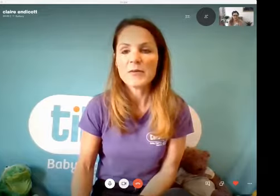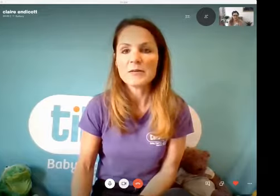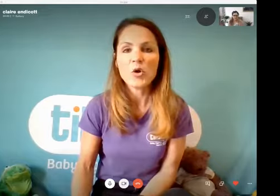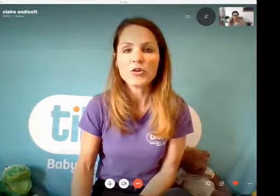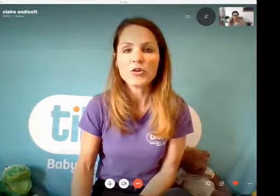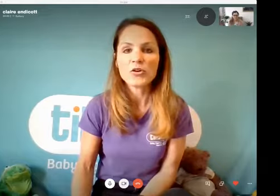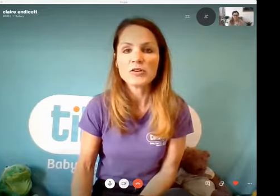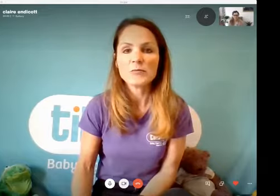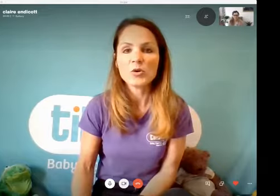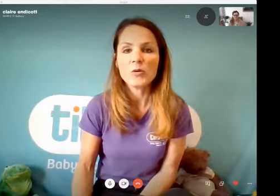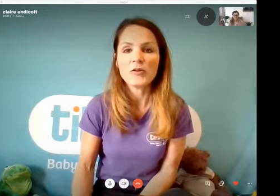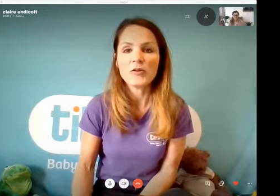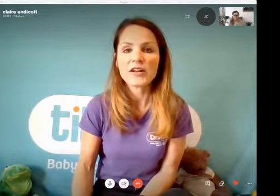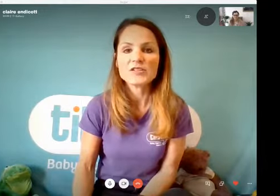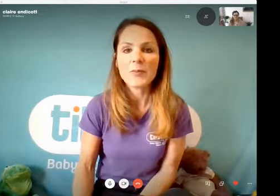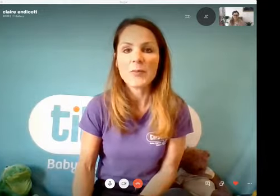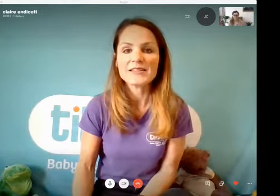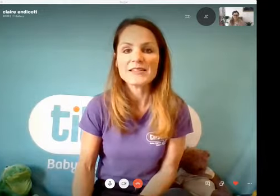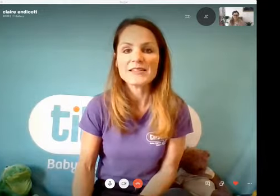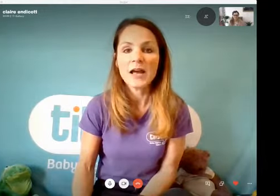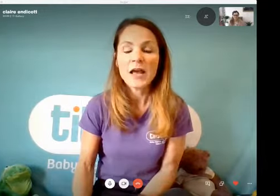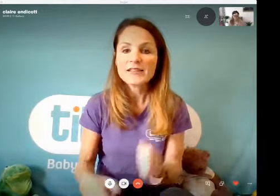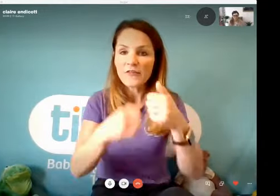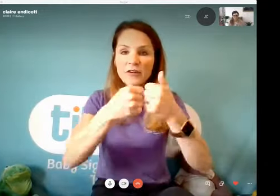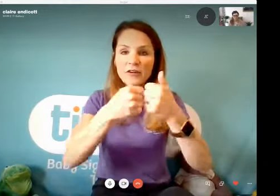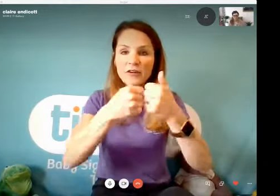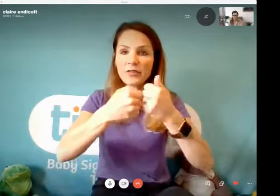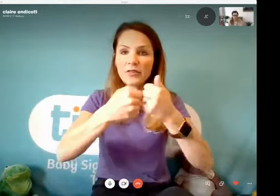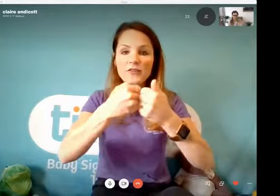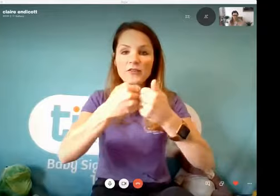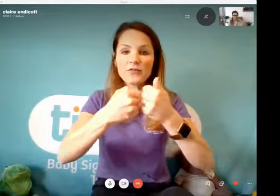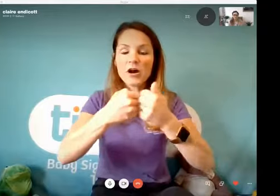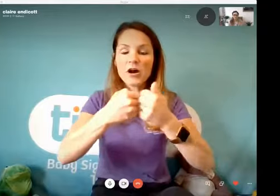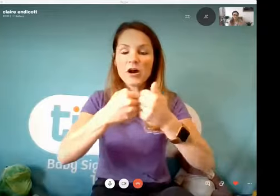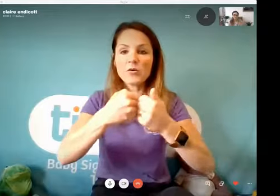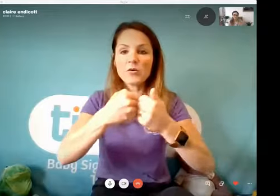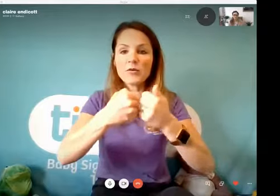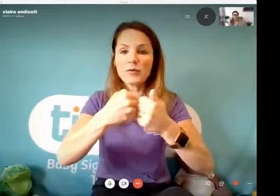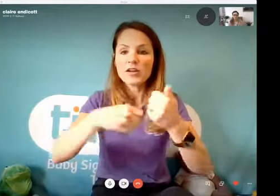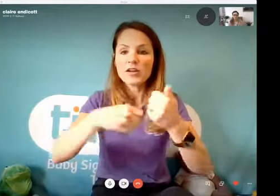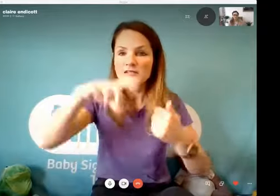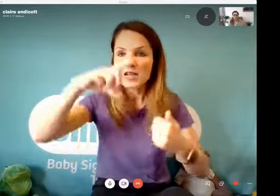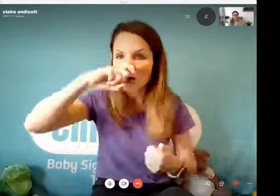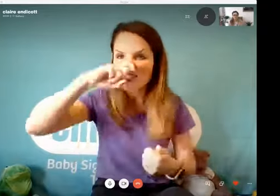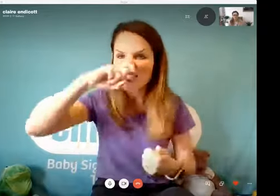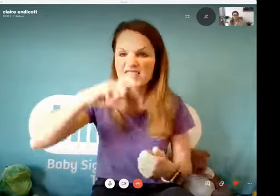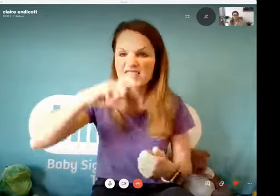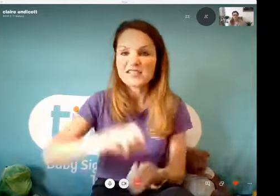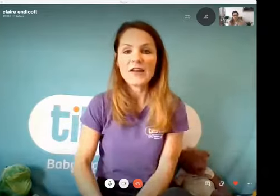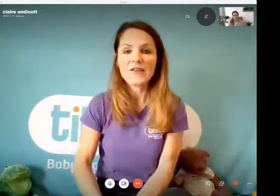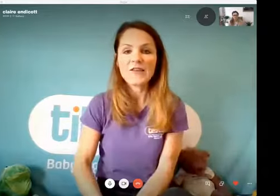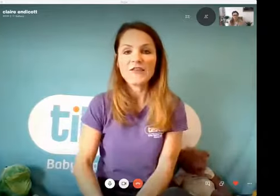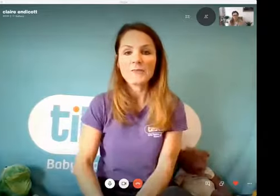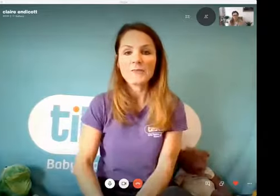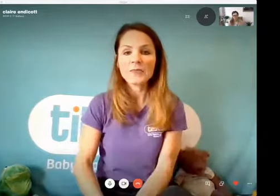The more people that can do it, the better. Definitely brothers, if you've got older brothers or sisters. If I've known lots